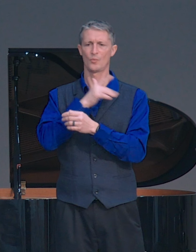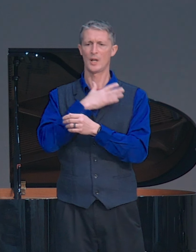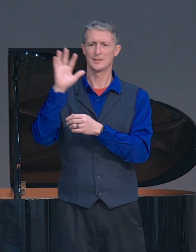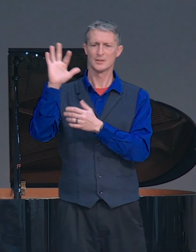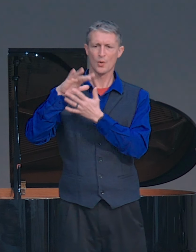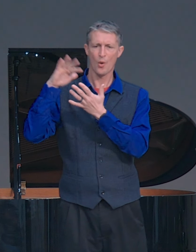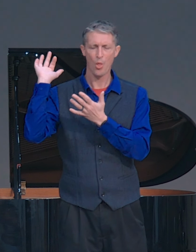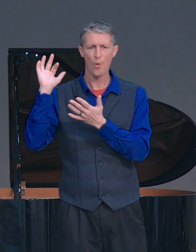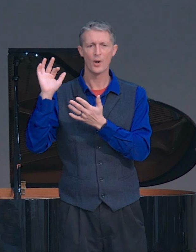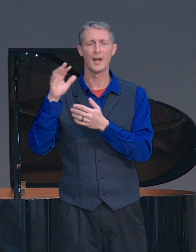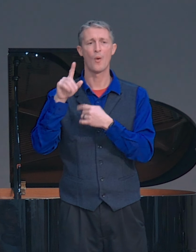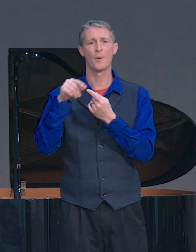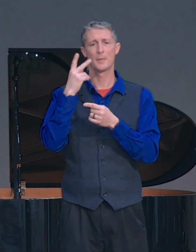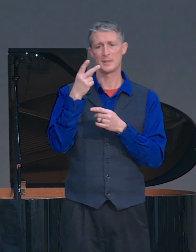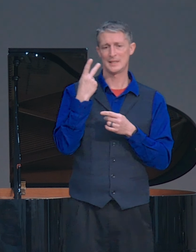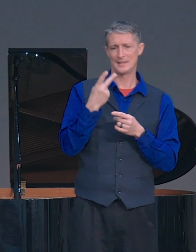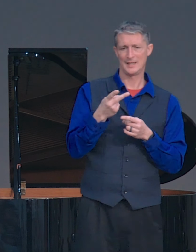valuable in their life.